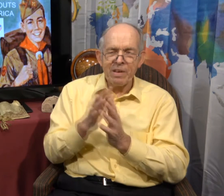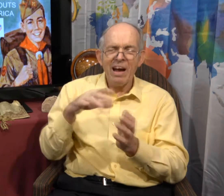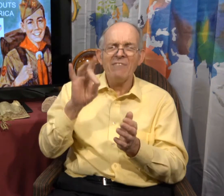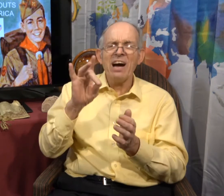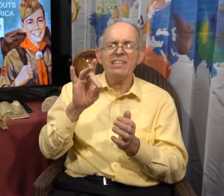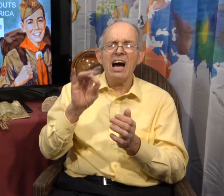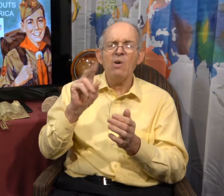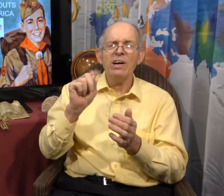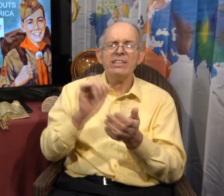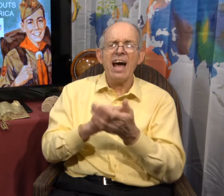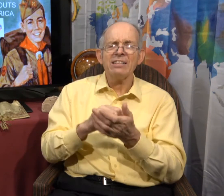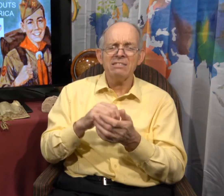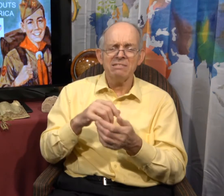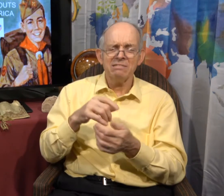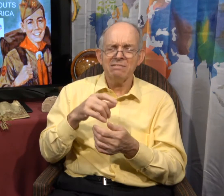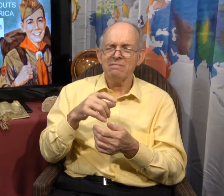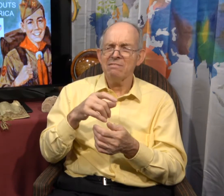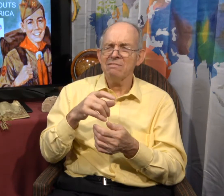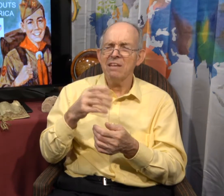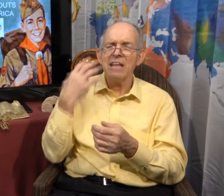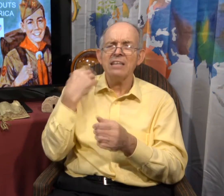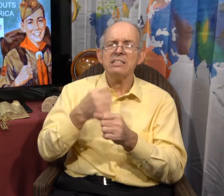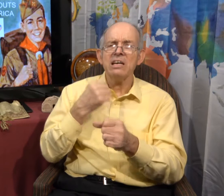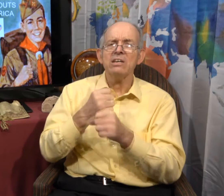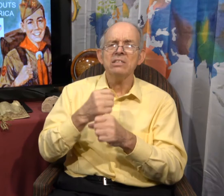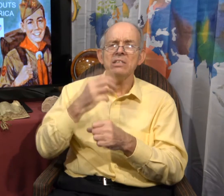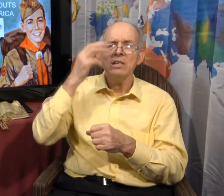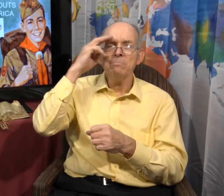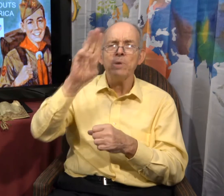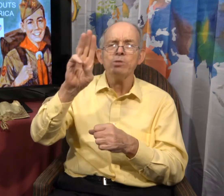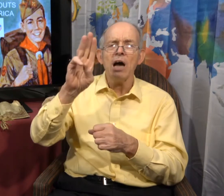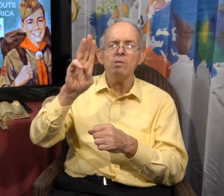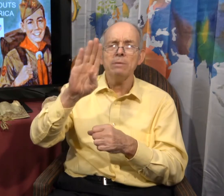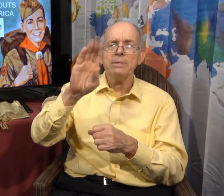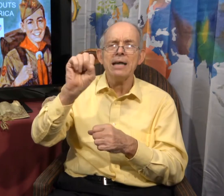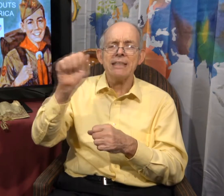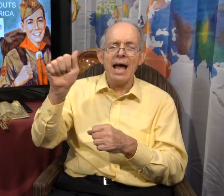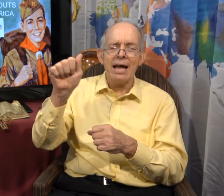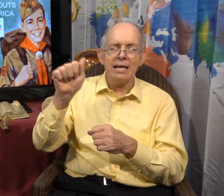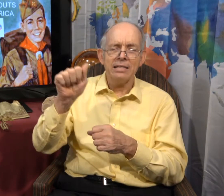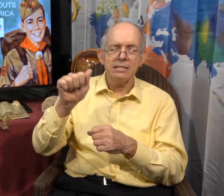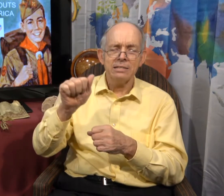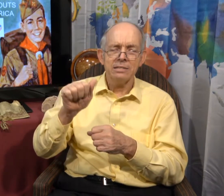Boo! I found out that last year, first of PSA,